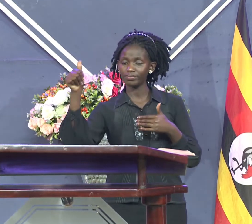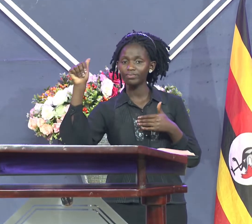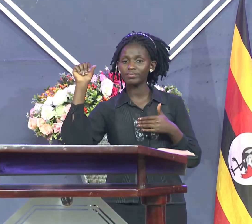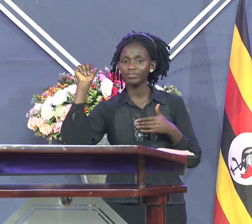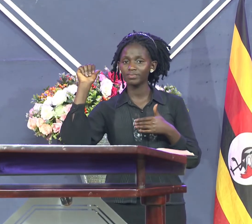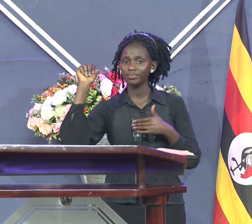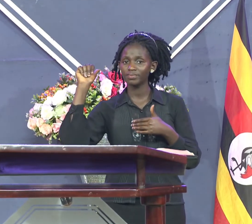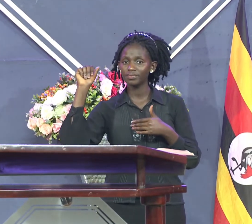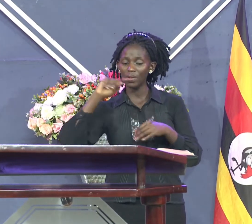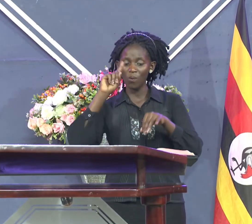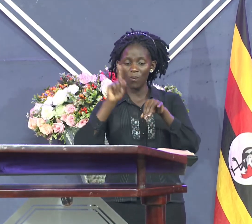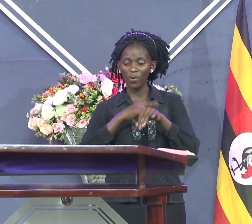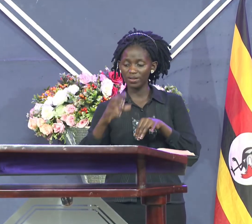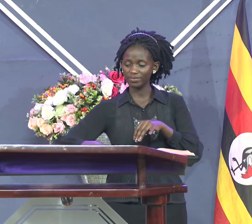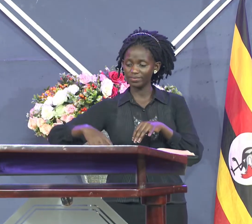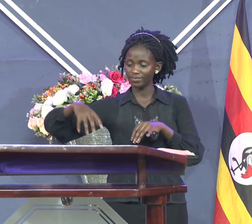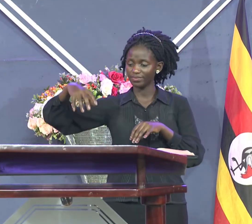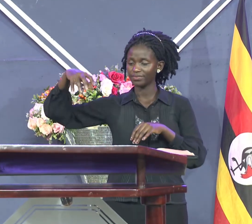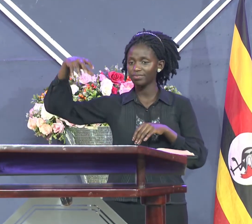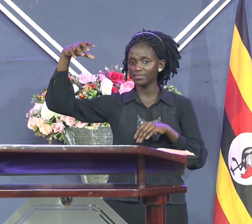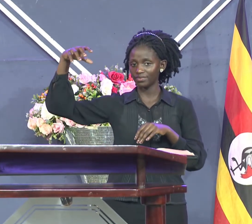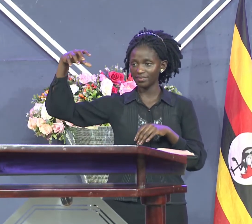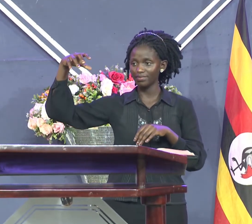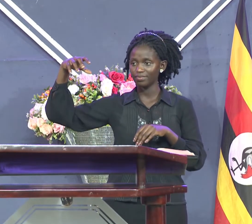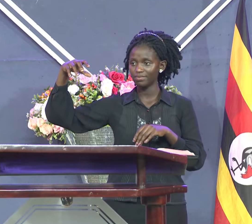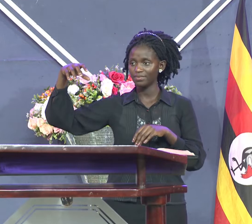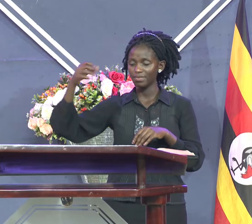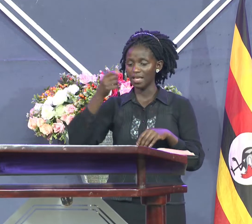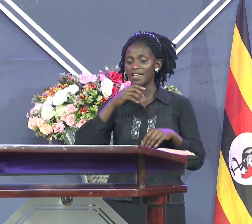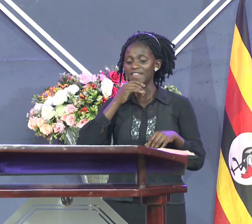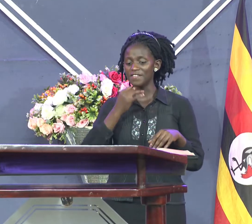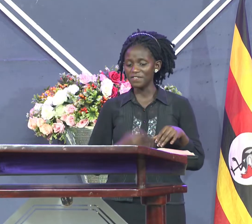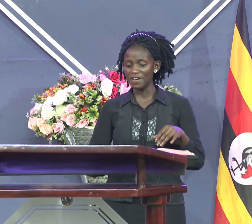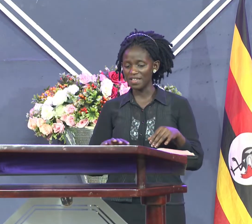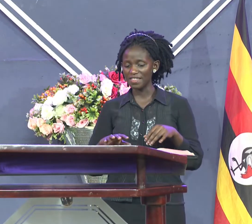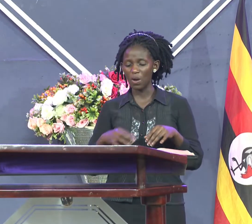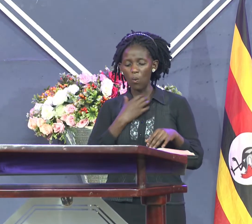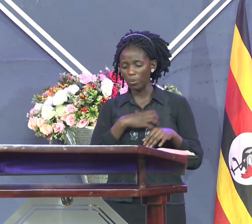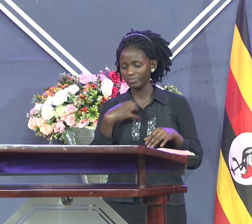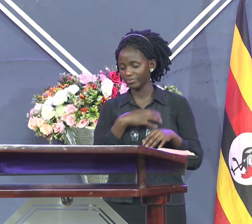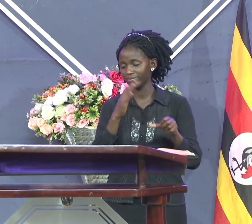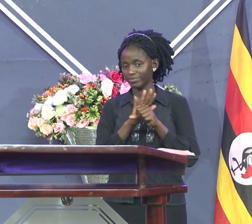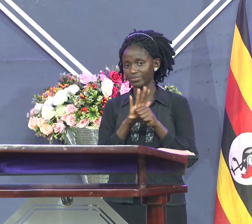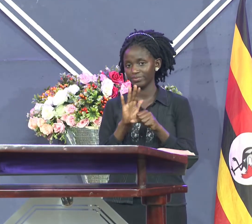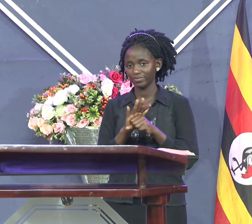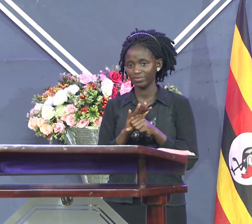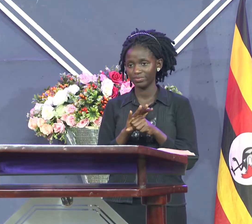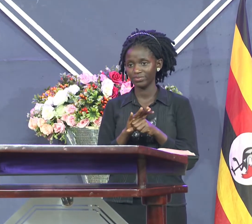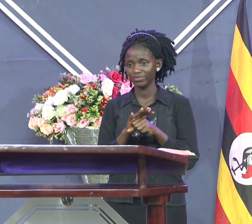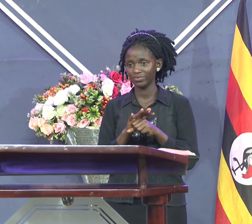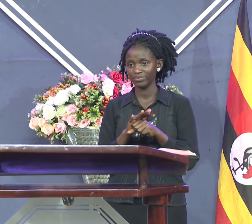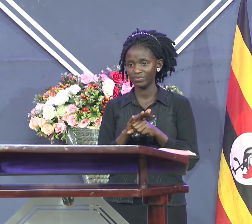As for me, as I was being nurtured, my father was very